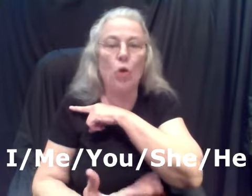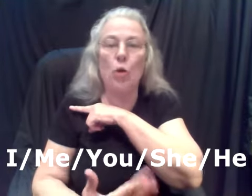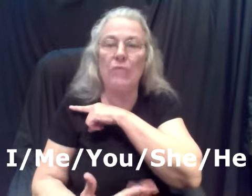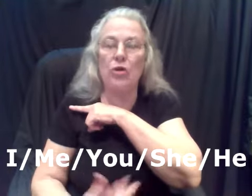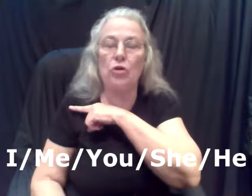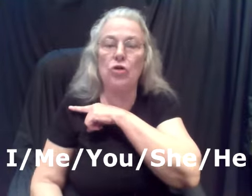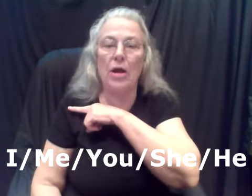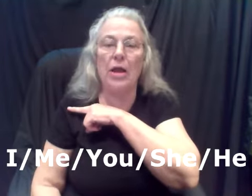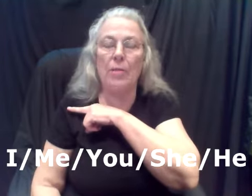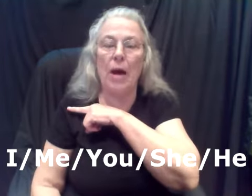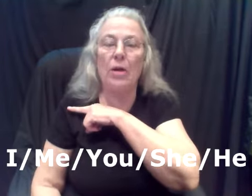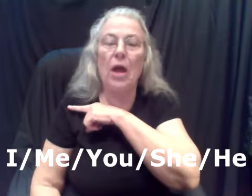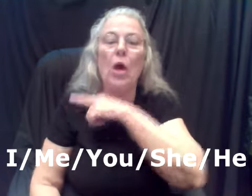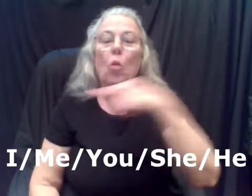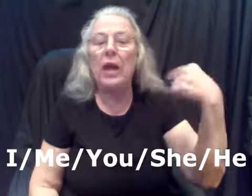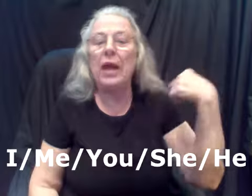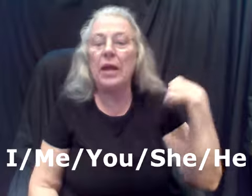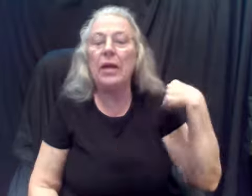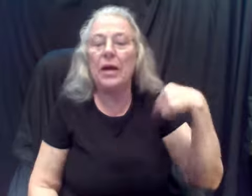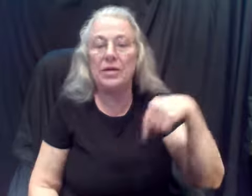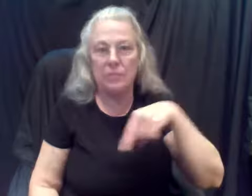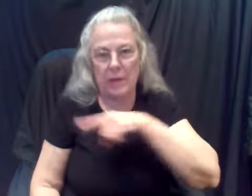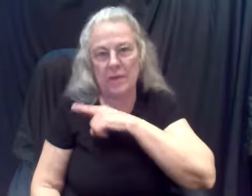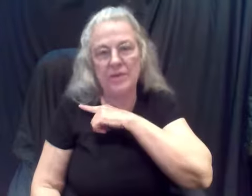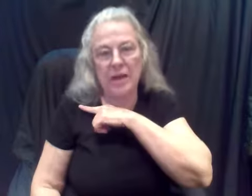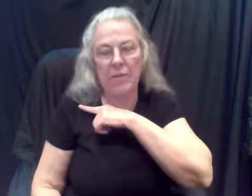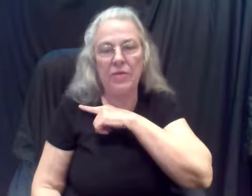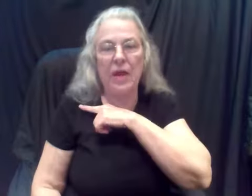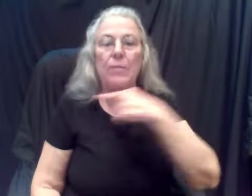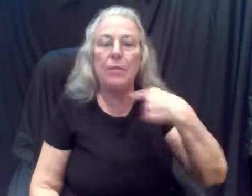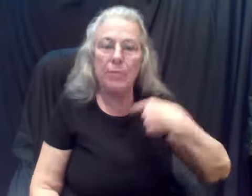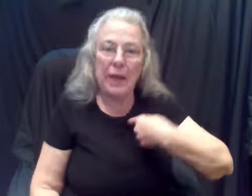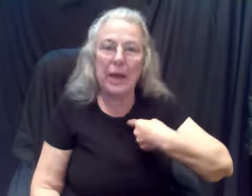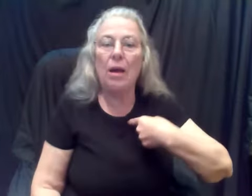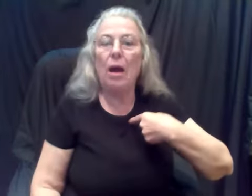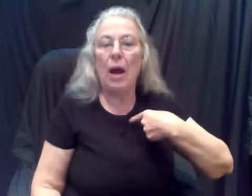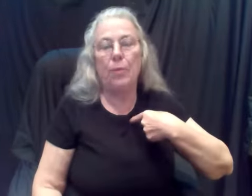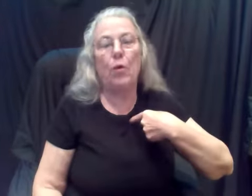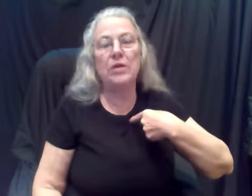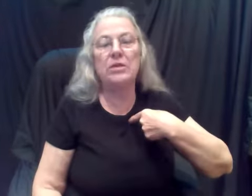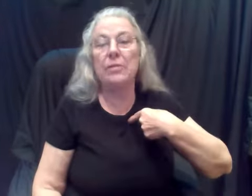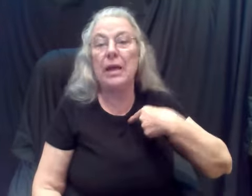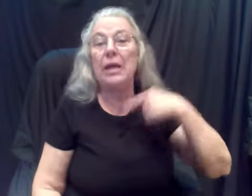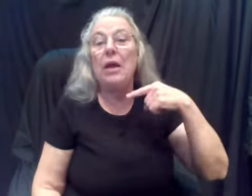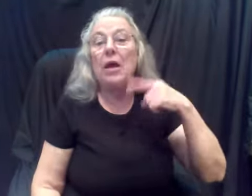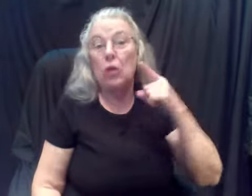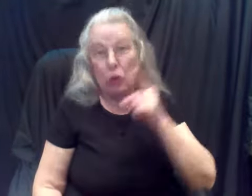whoever you're talking about. We and us being the same thing, but me, I point to me,